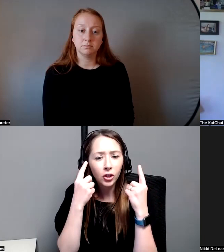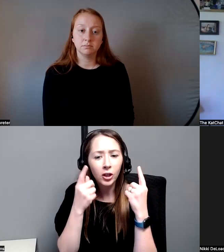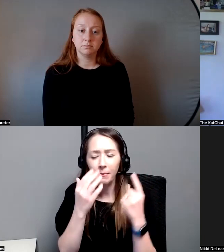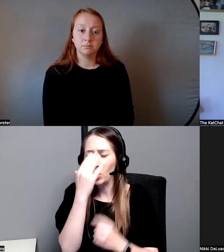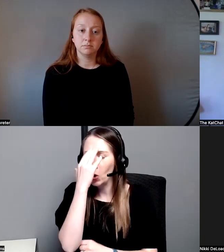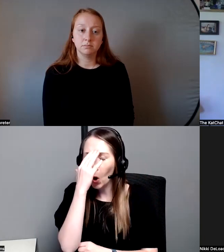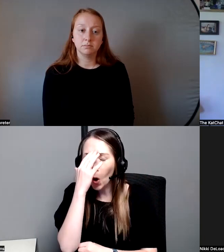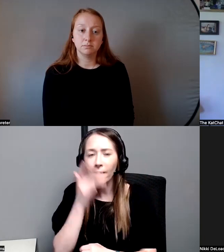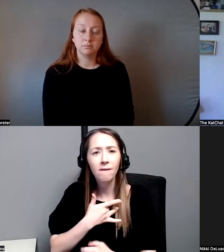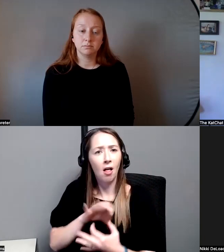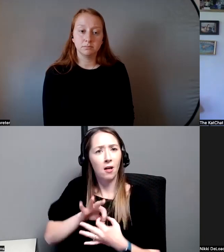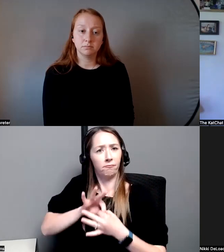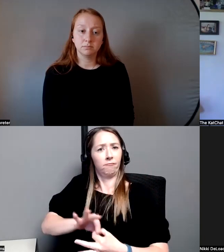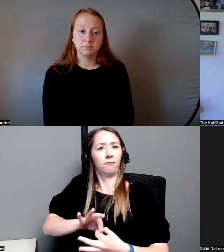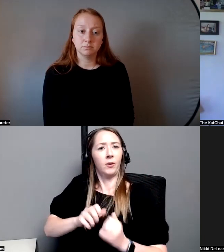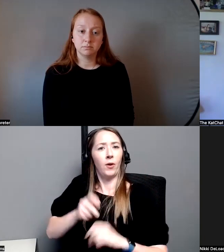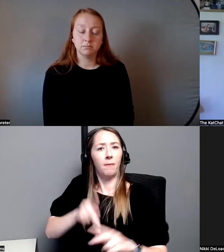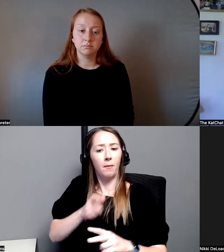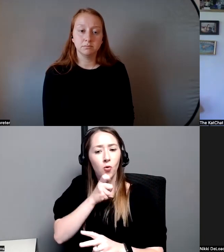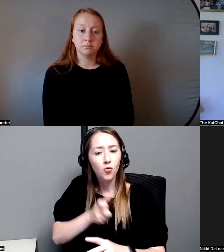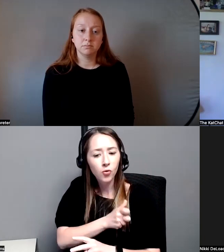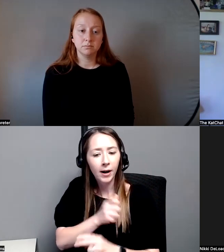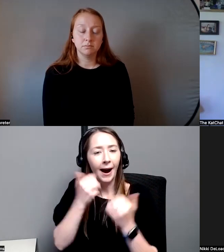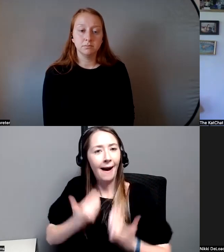known for who we really are,